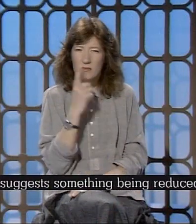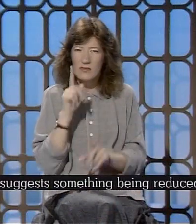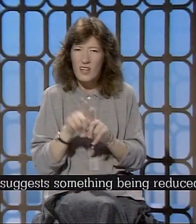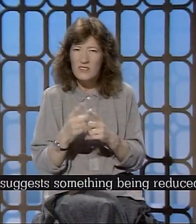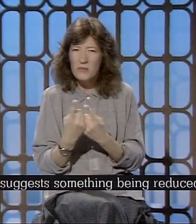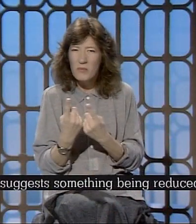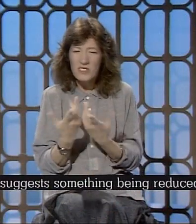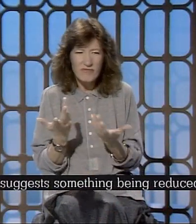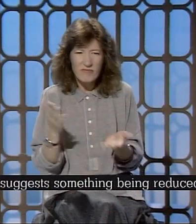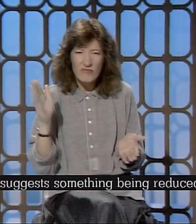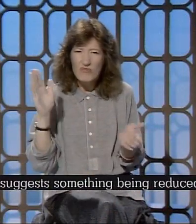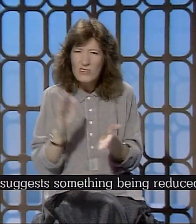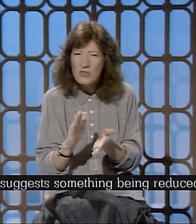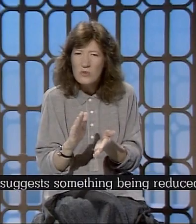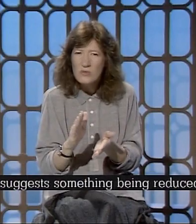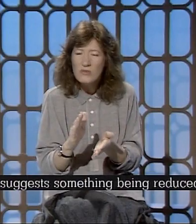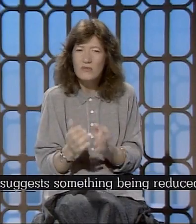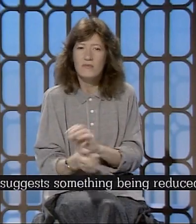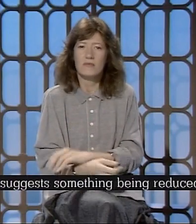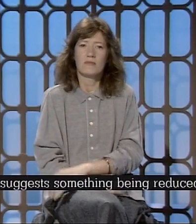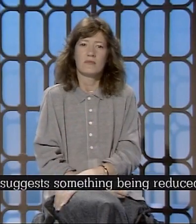It suggests something being reduced.